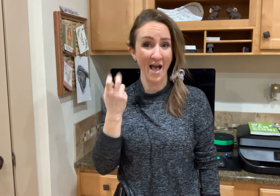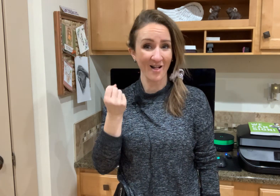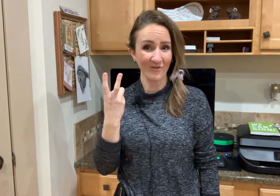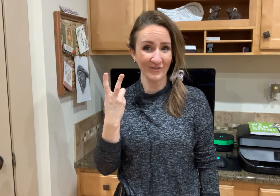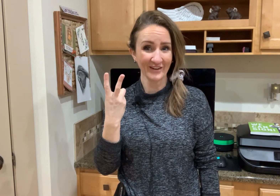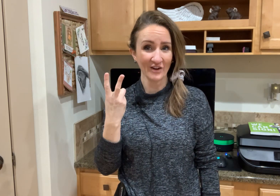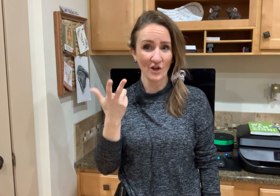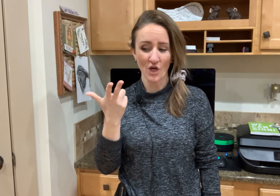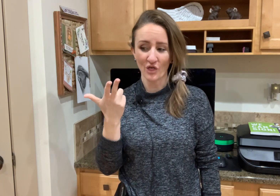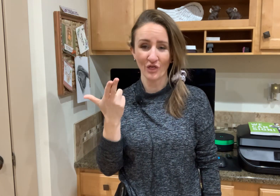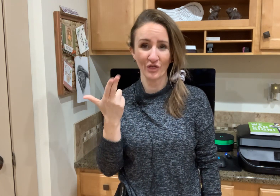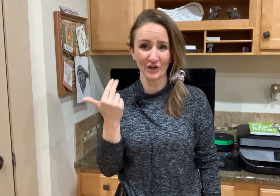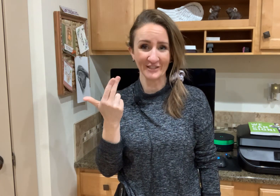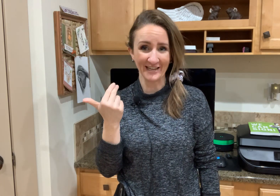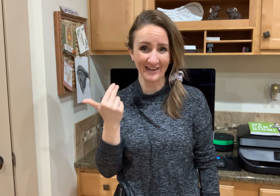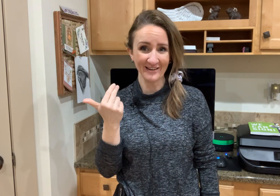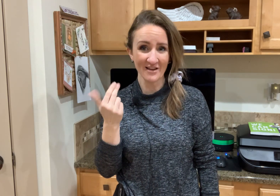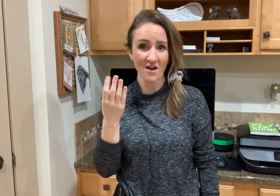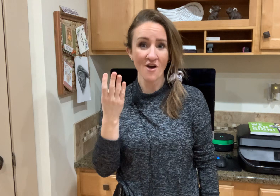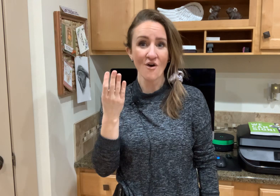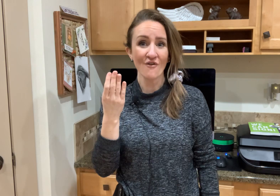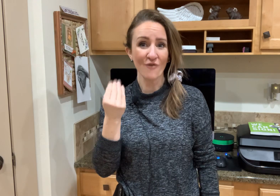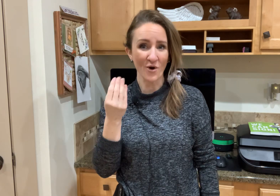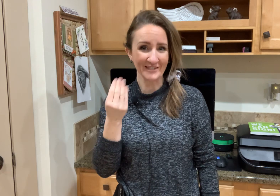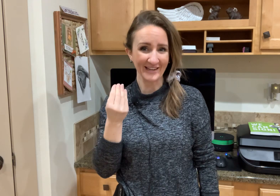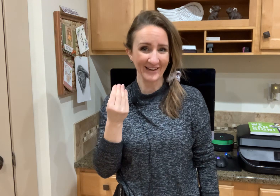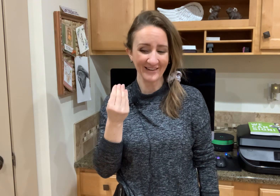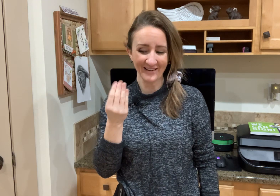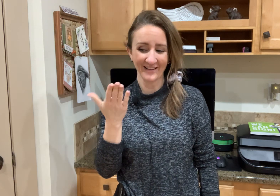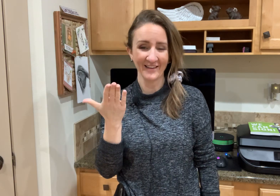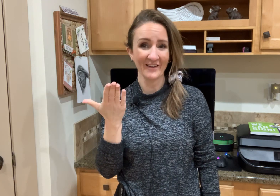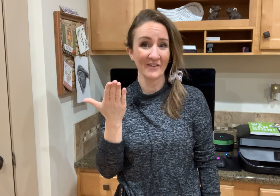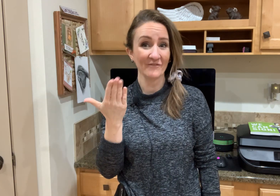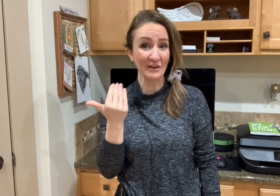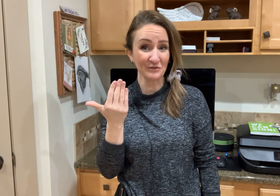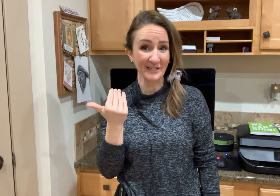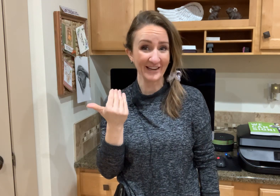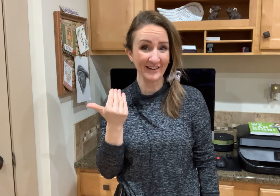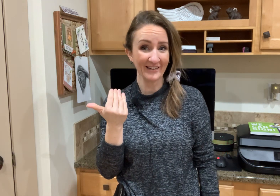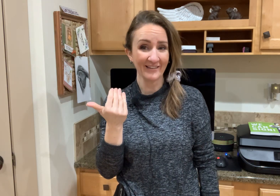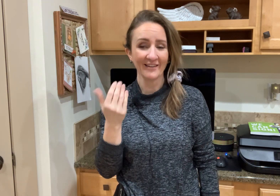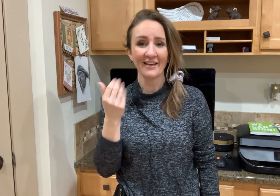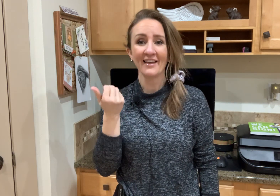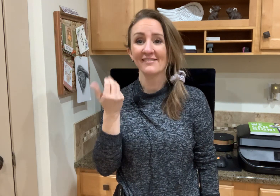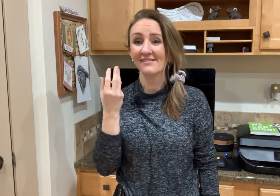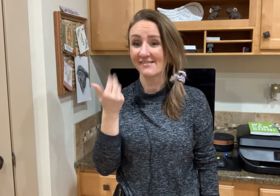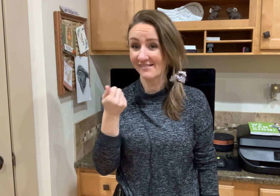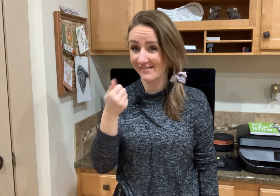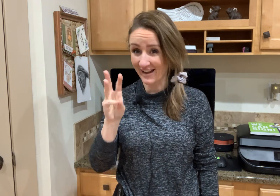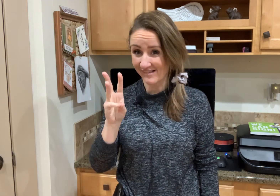12, 13, 14, 15,